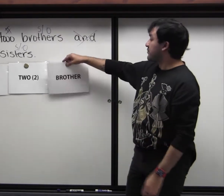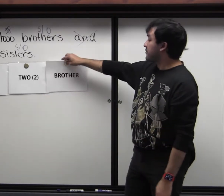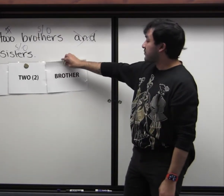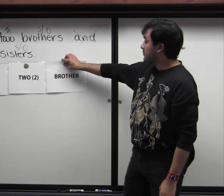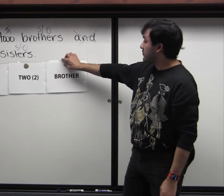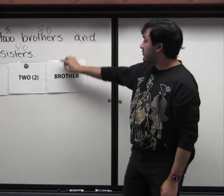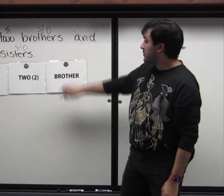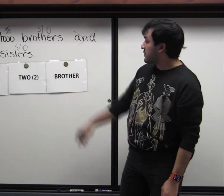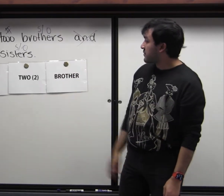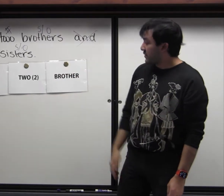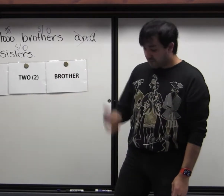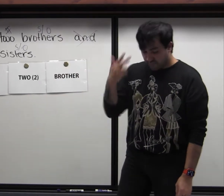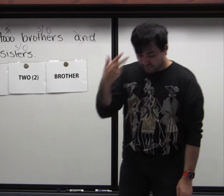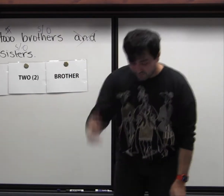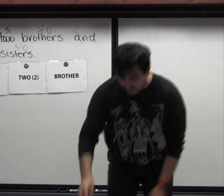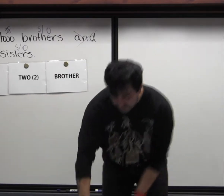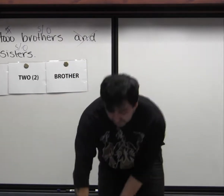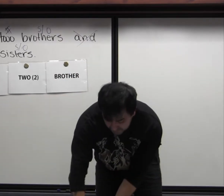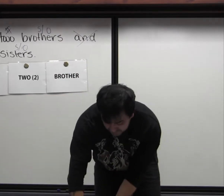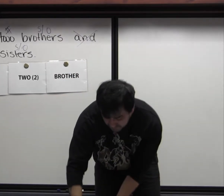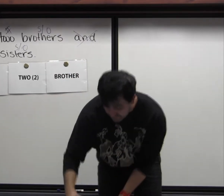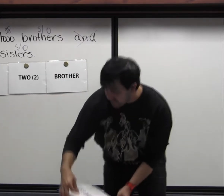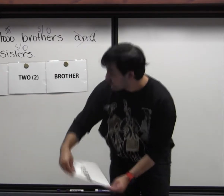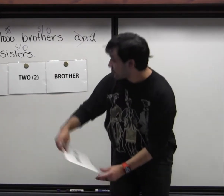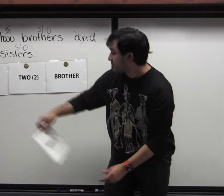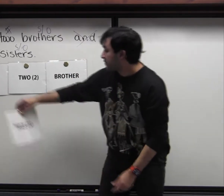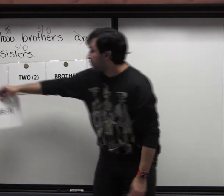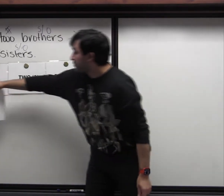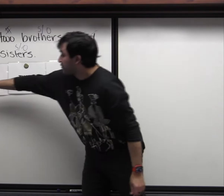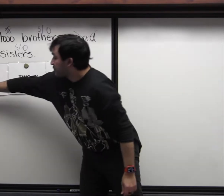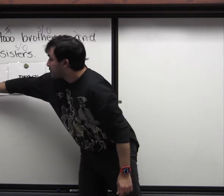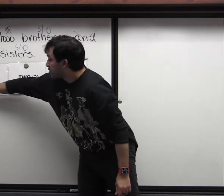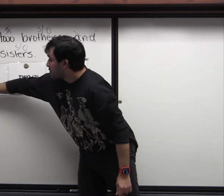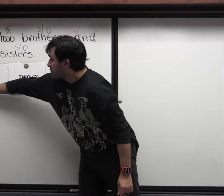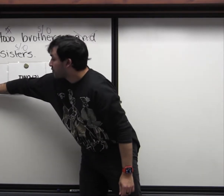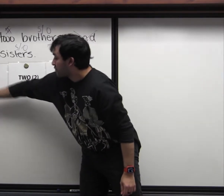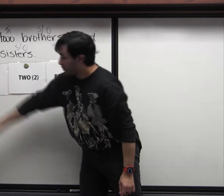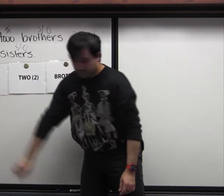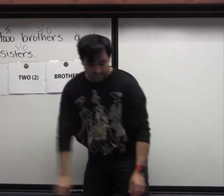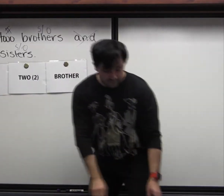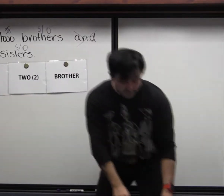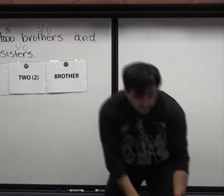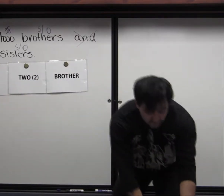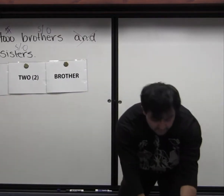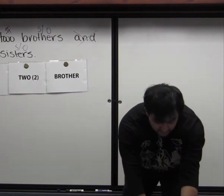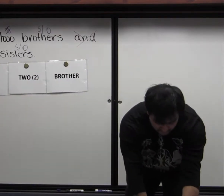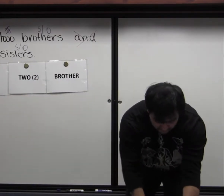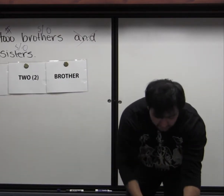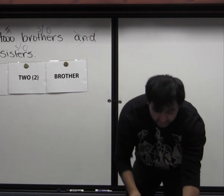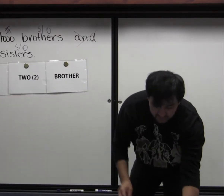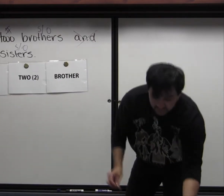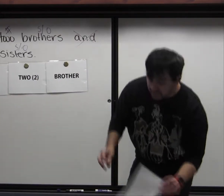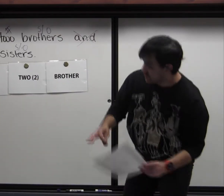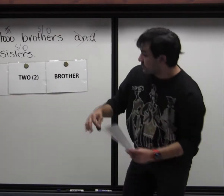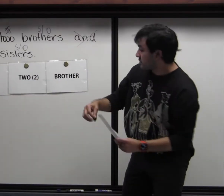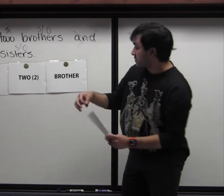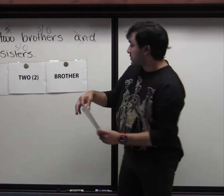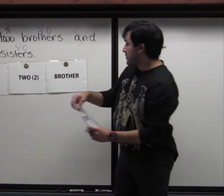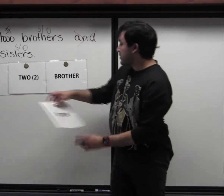ASL. The number posters you can see have it written out, and also the number is drawn out